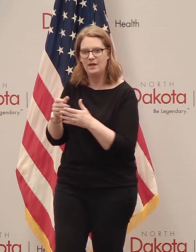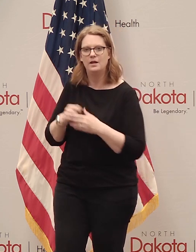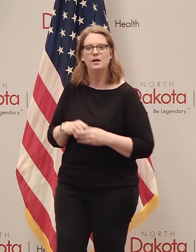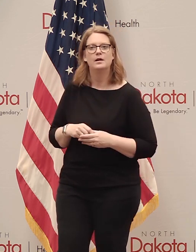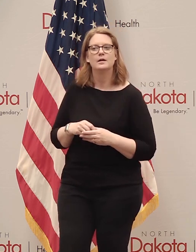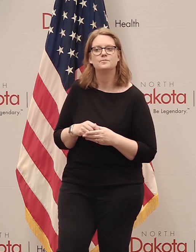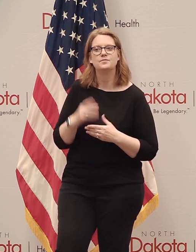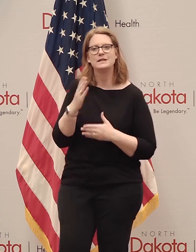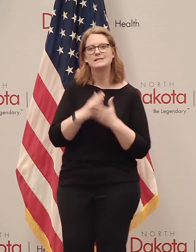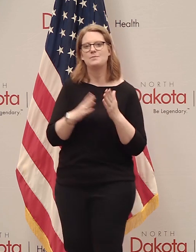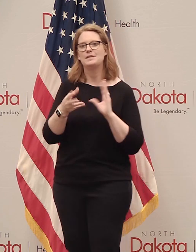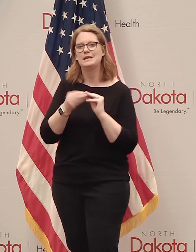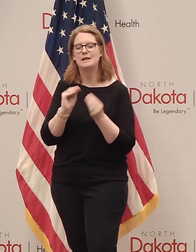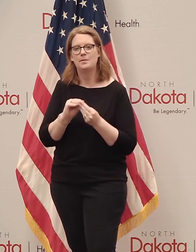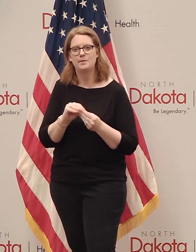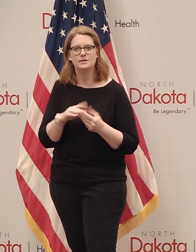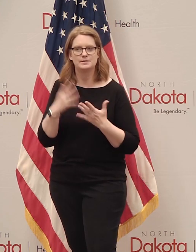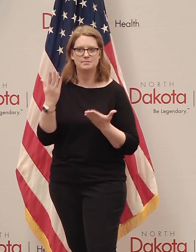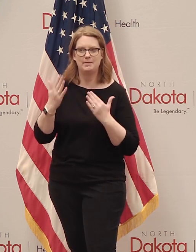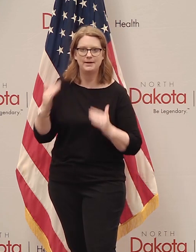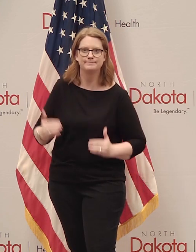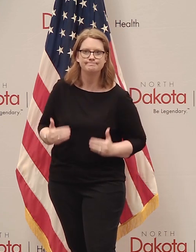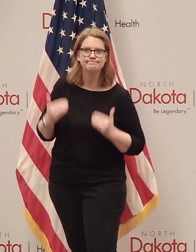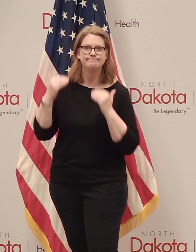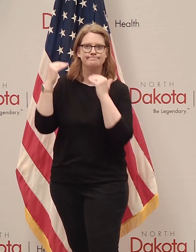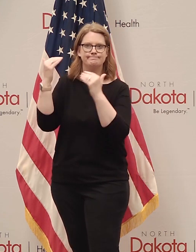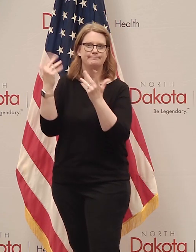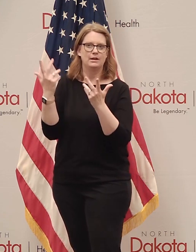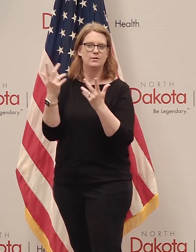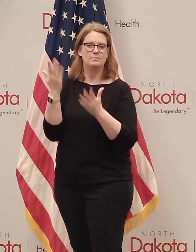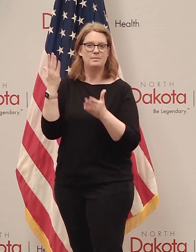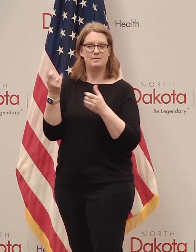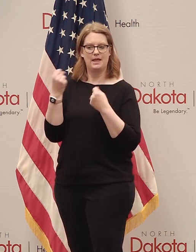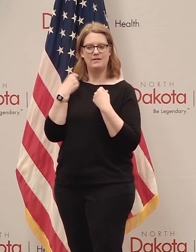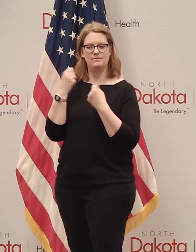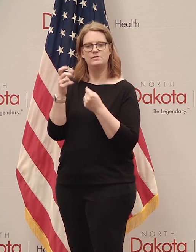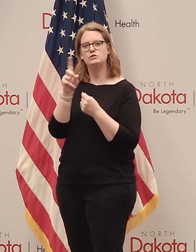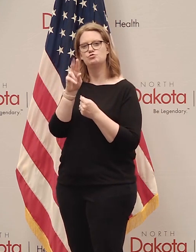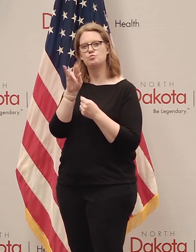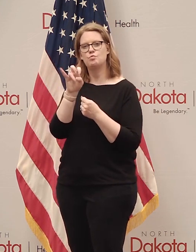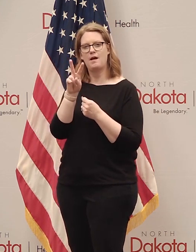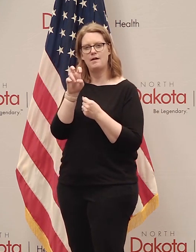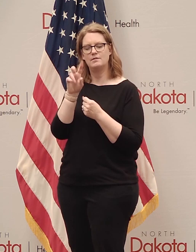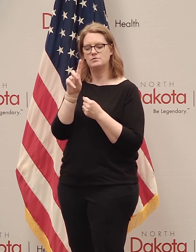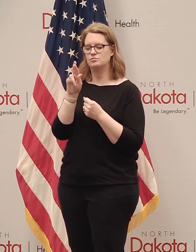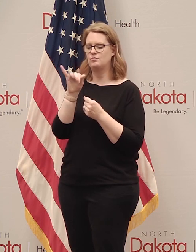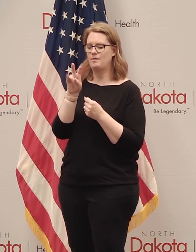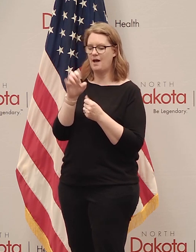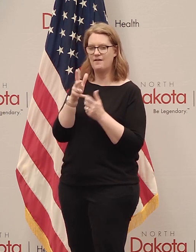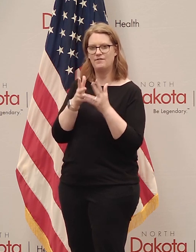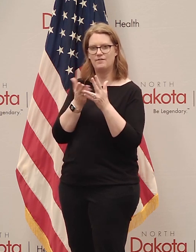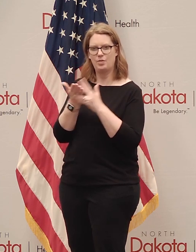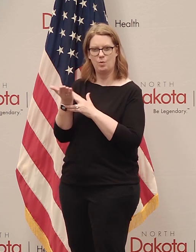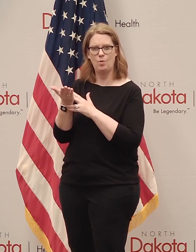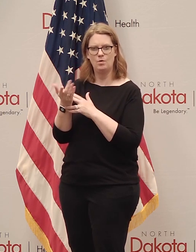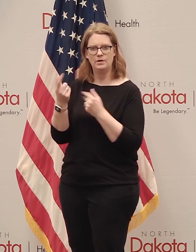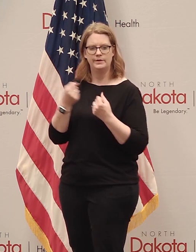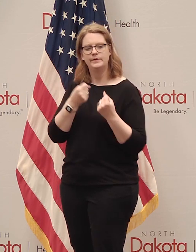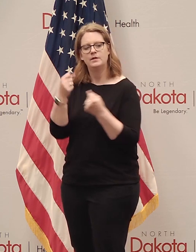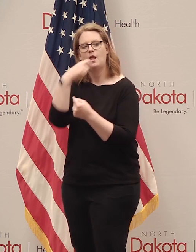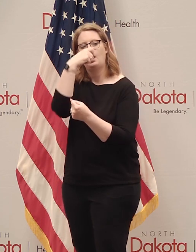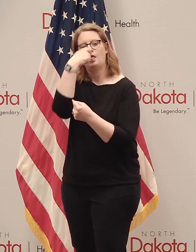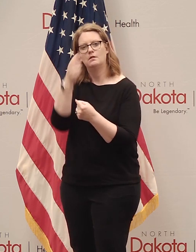numbers in other states may be driven up also by drive-through testing, where we know that we're kind of past that phase and we're doing the targeted.